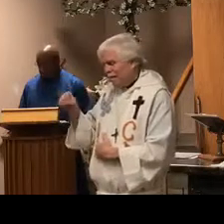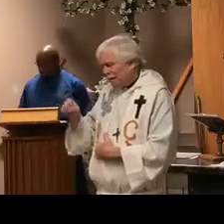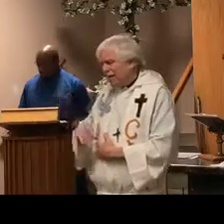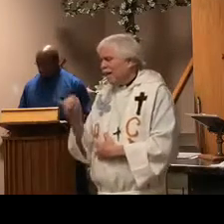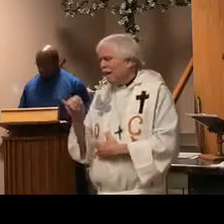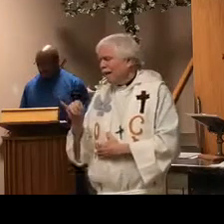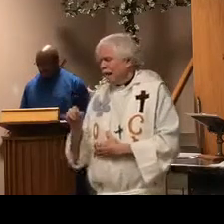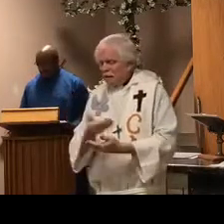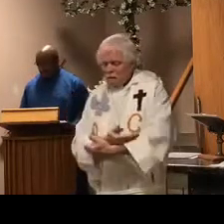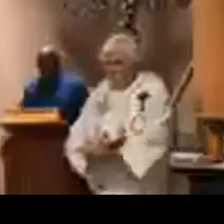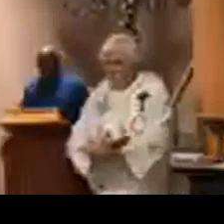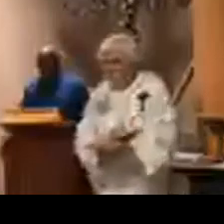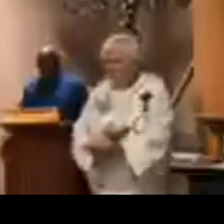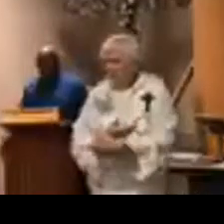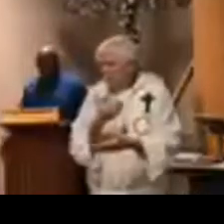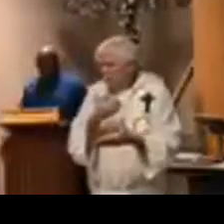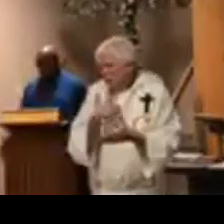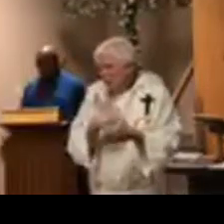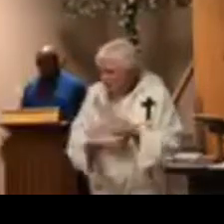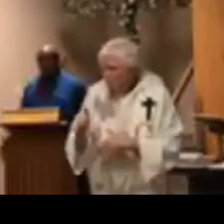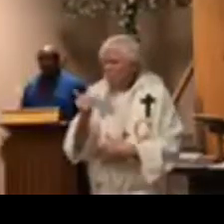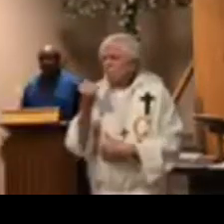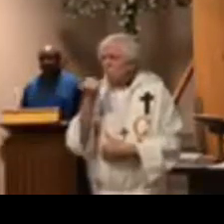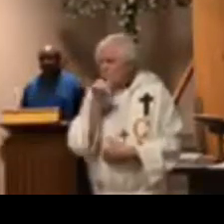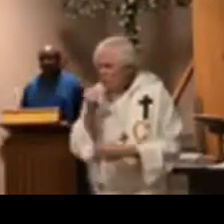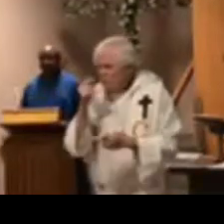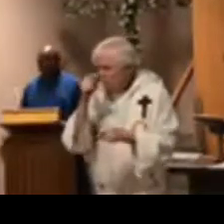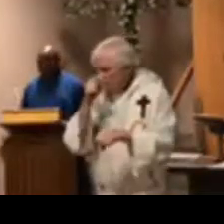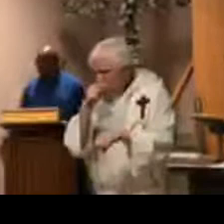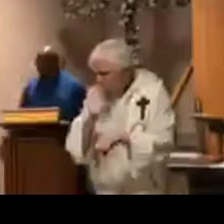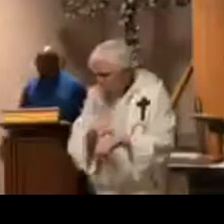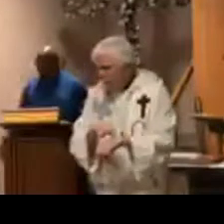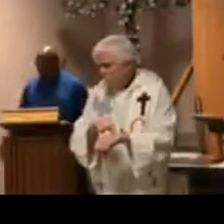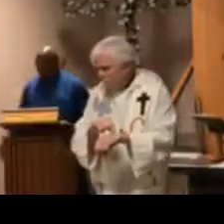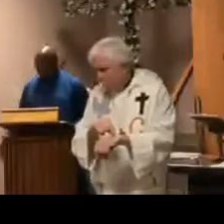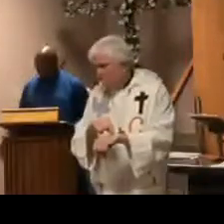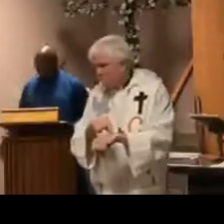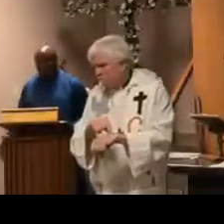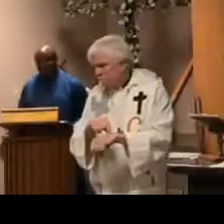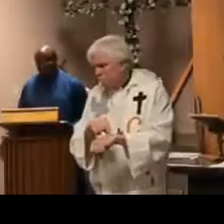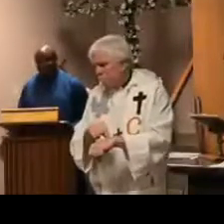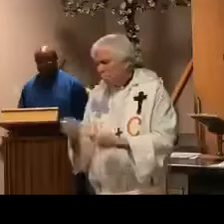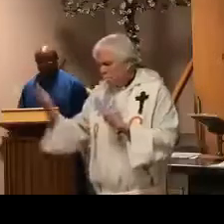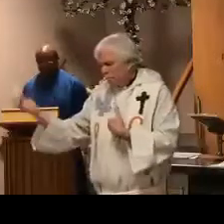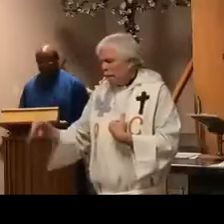Yes, I am one like a baby that was born at the wrong time.